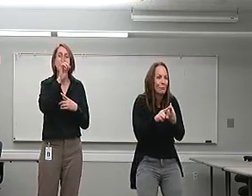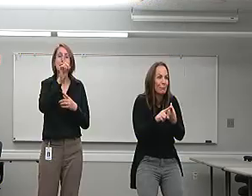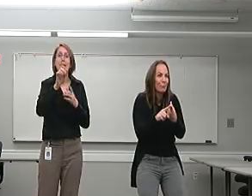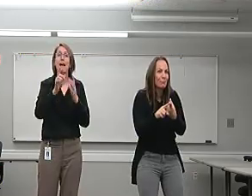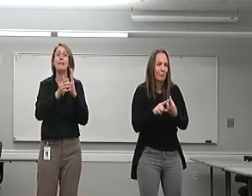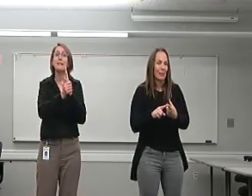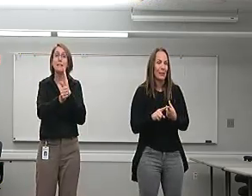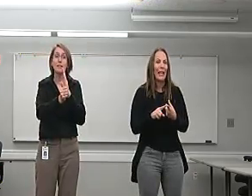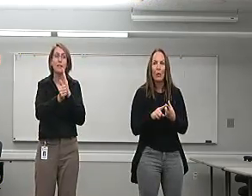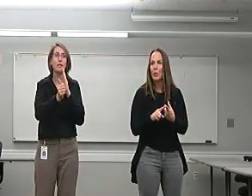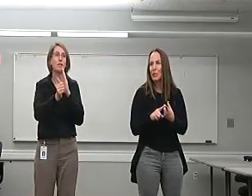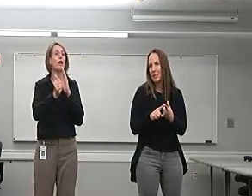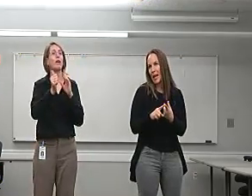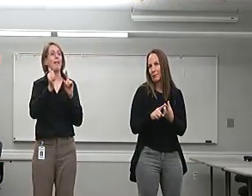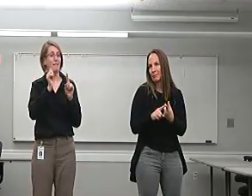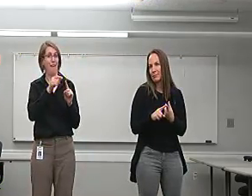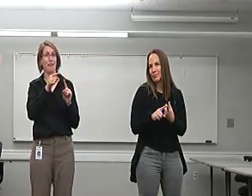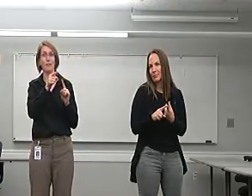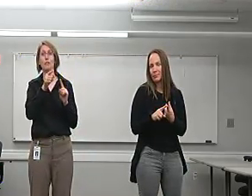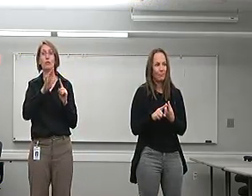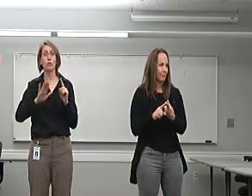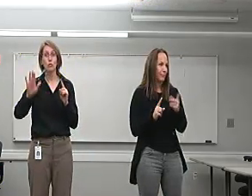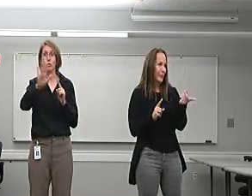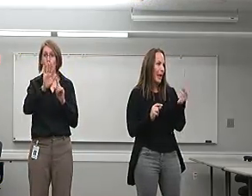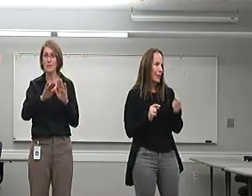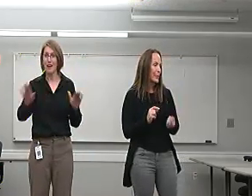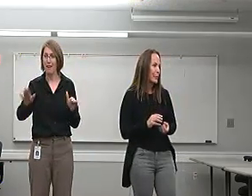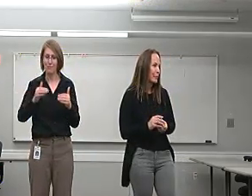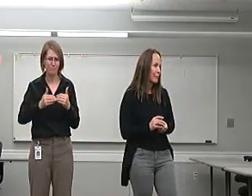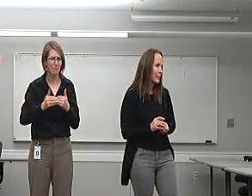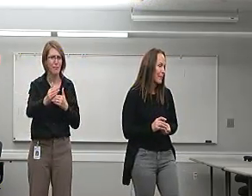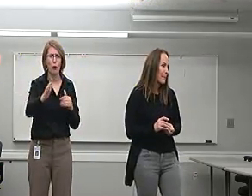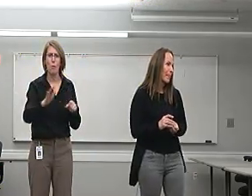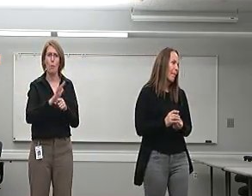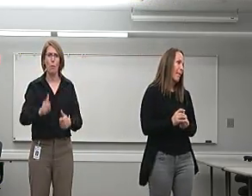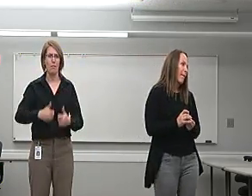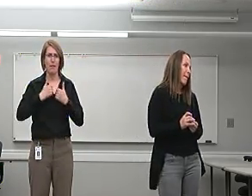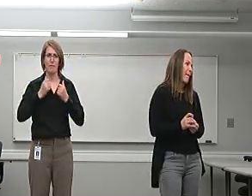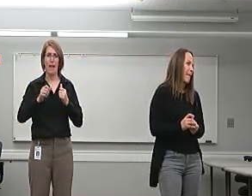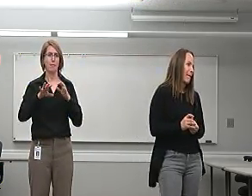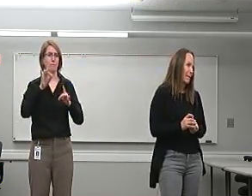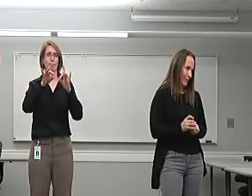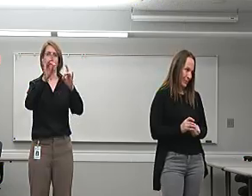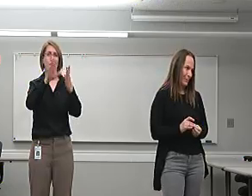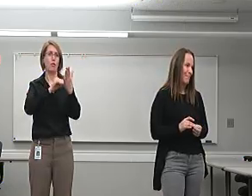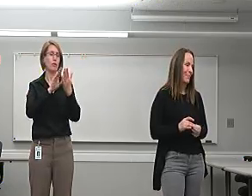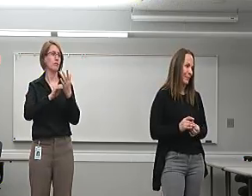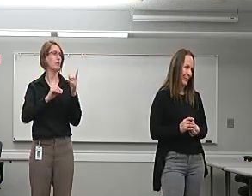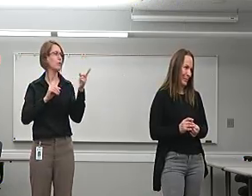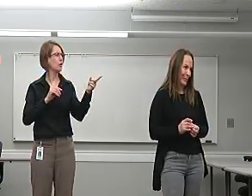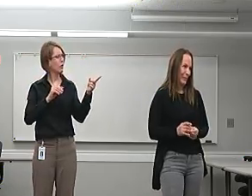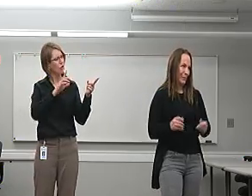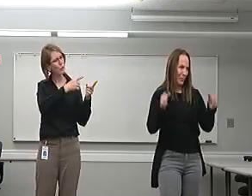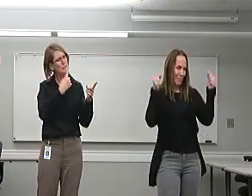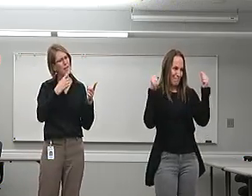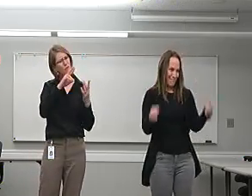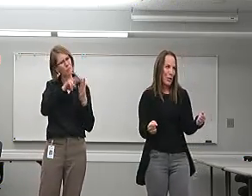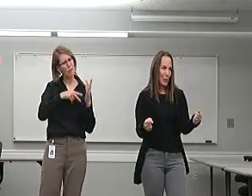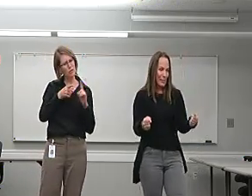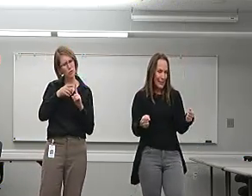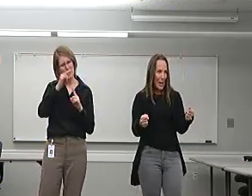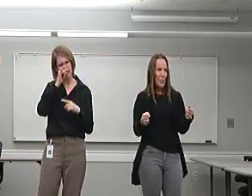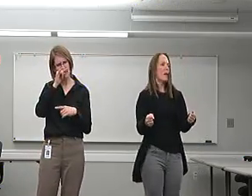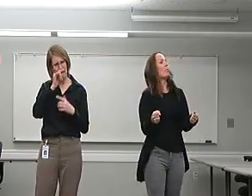Language is today. Yeah. So you keep saying read to your child. How do you do that with a book? You sit down with a